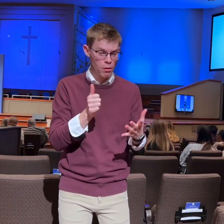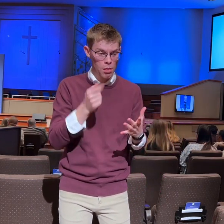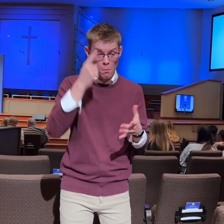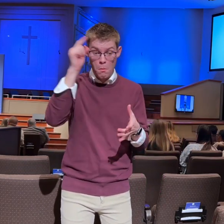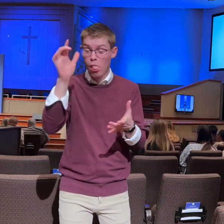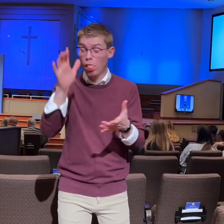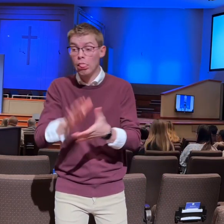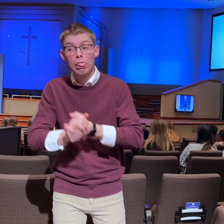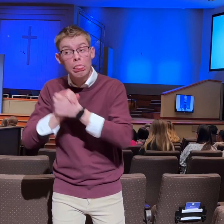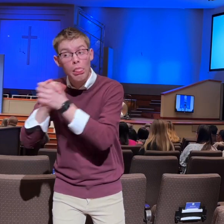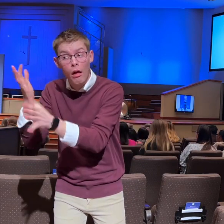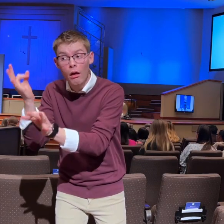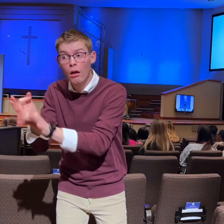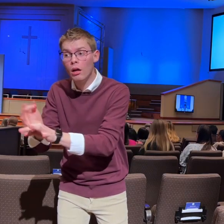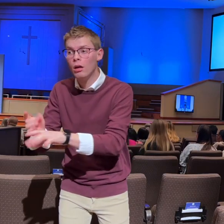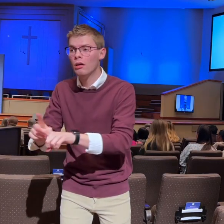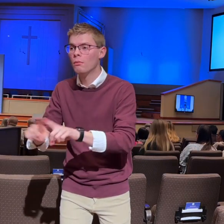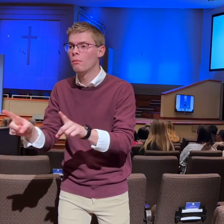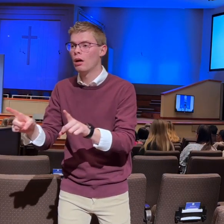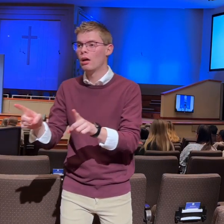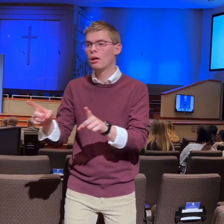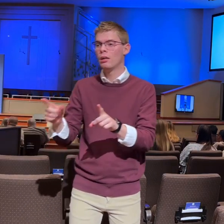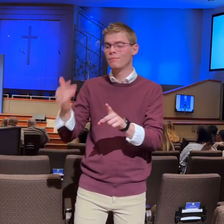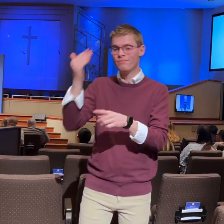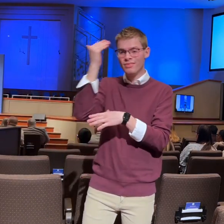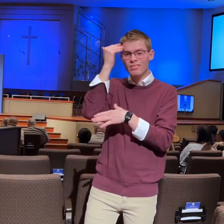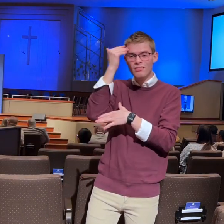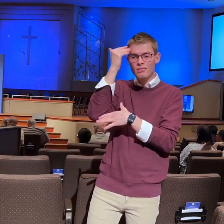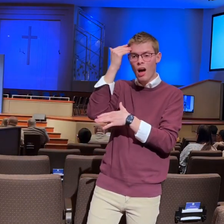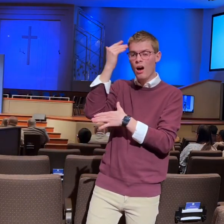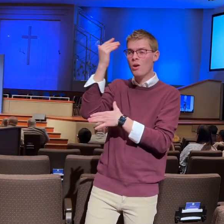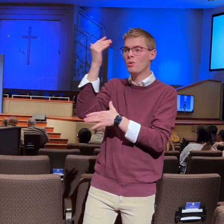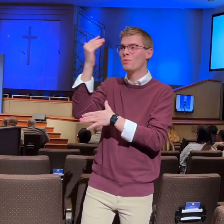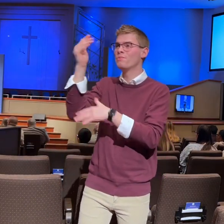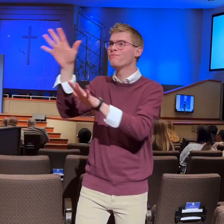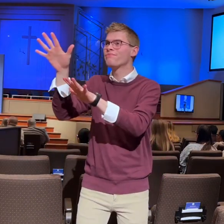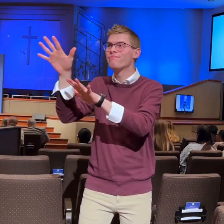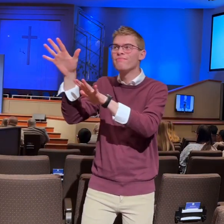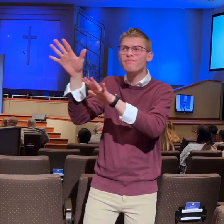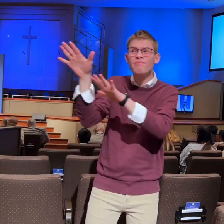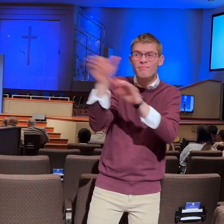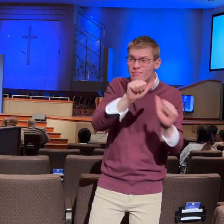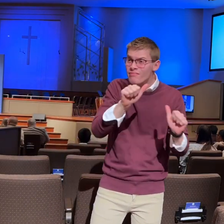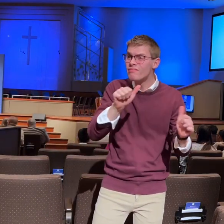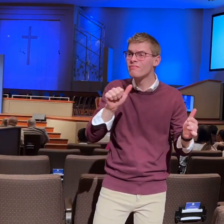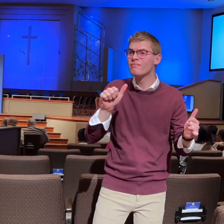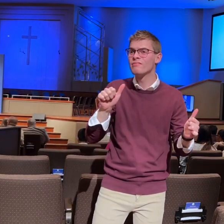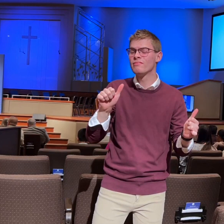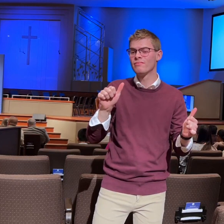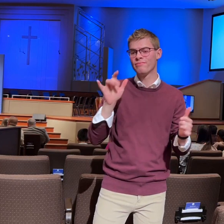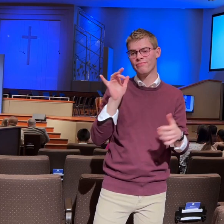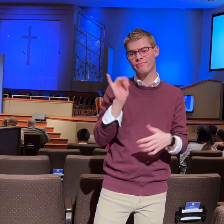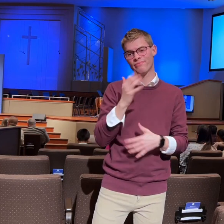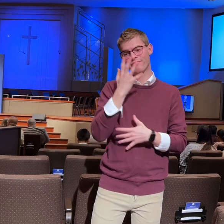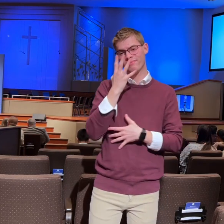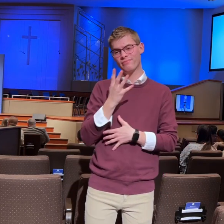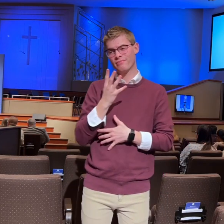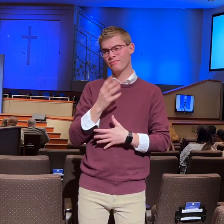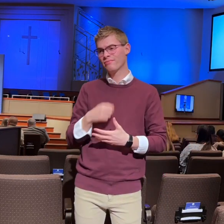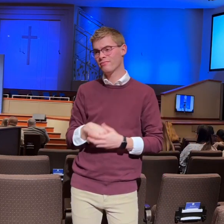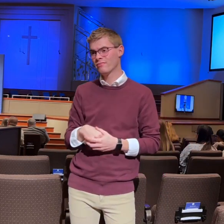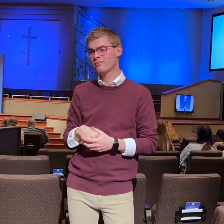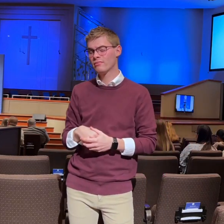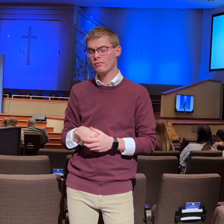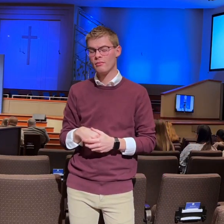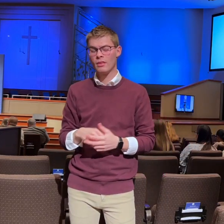somewhat understandable. But to know it, to handle it, and to depart from it, how tragic. In the latter times some